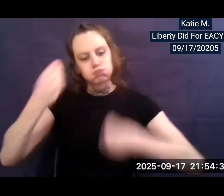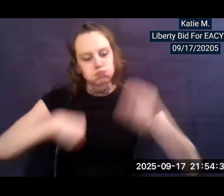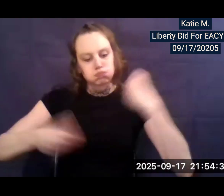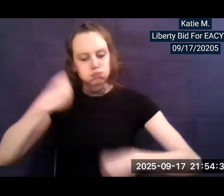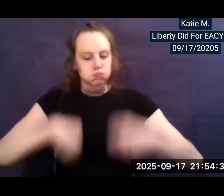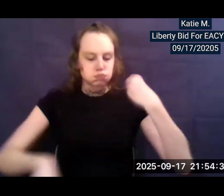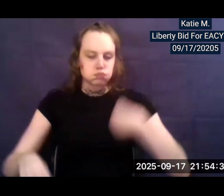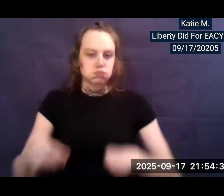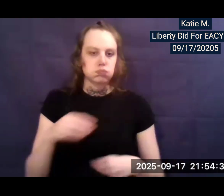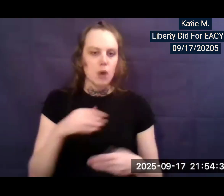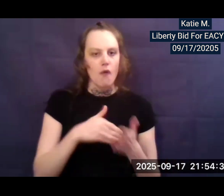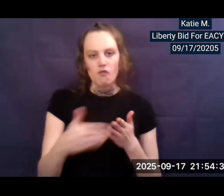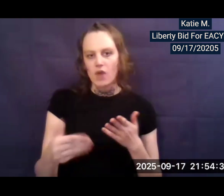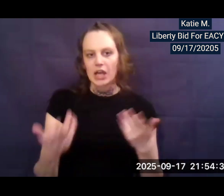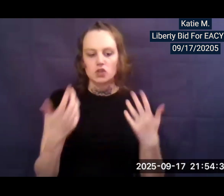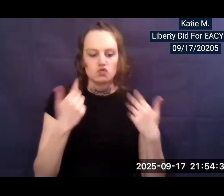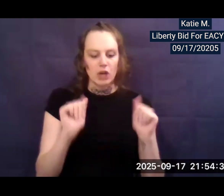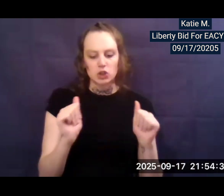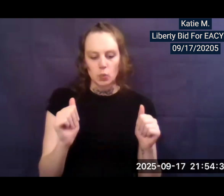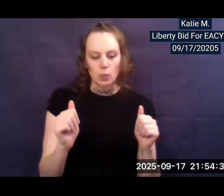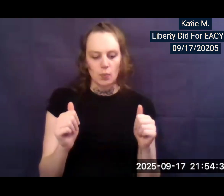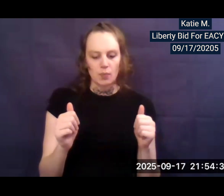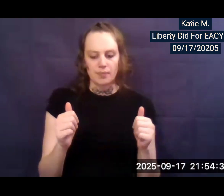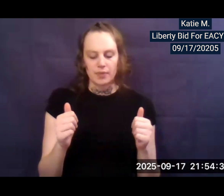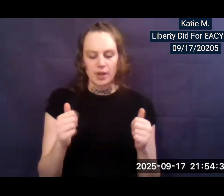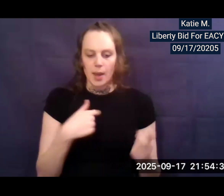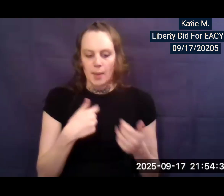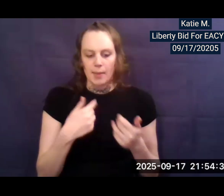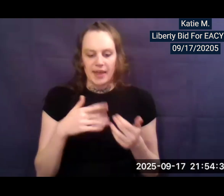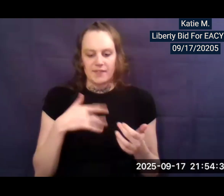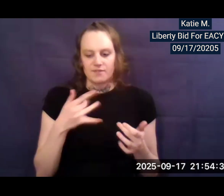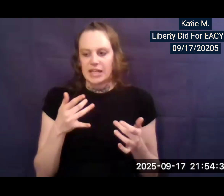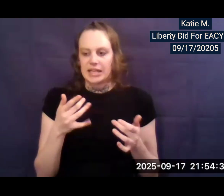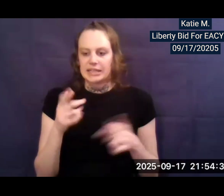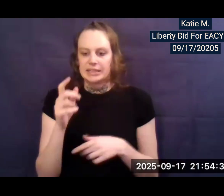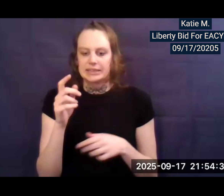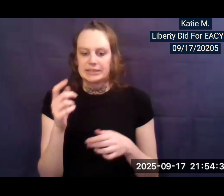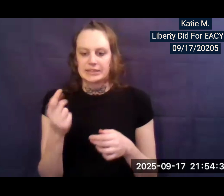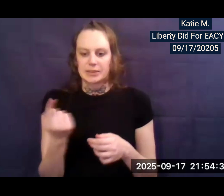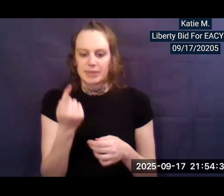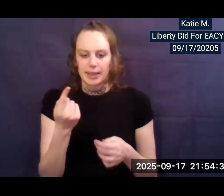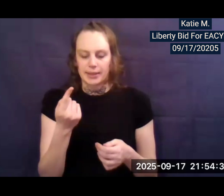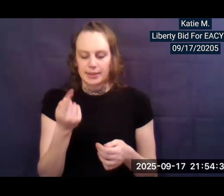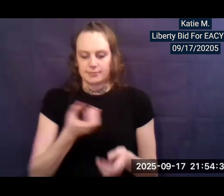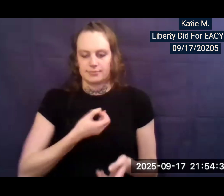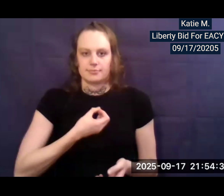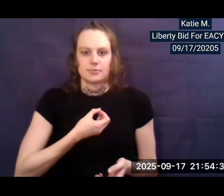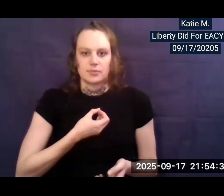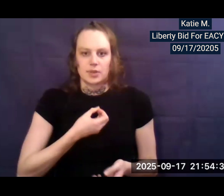the hole that I had, like try to fix my compulsion, um, along with the drinking. And